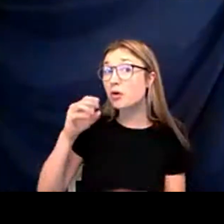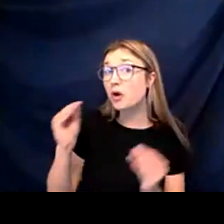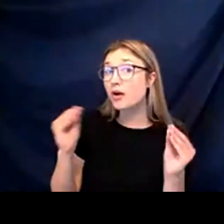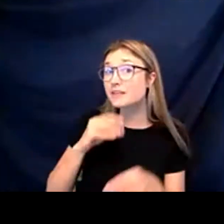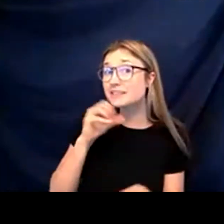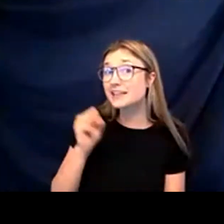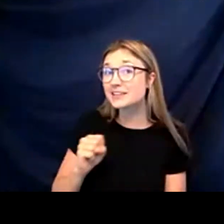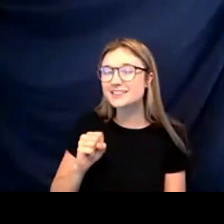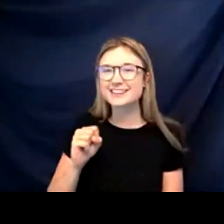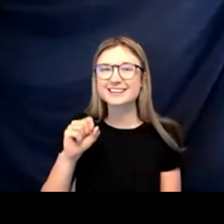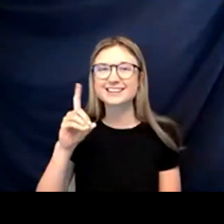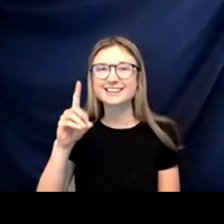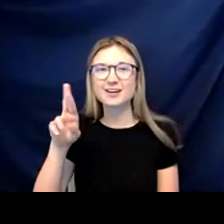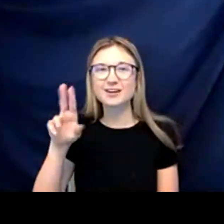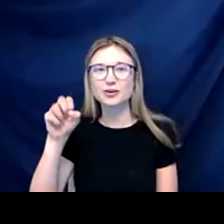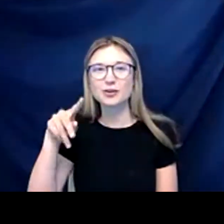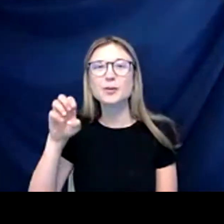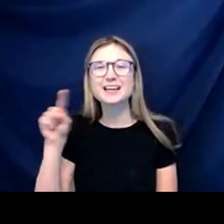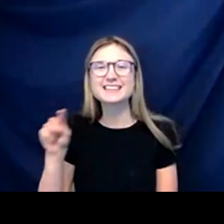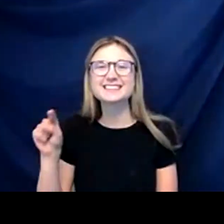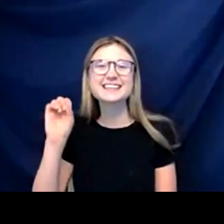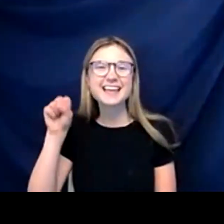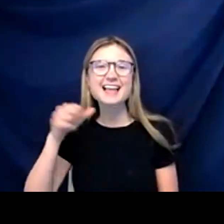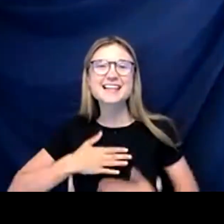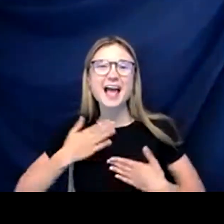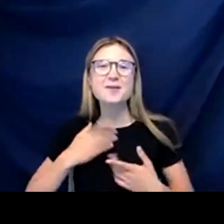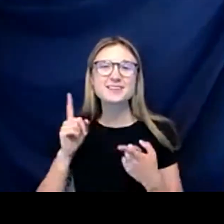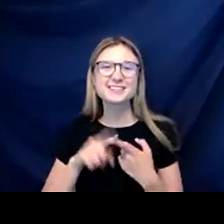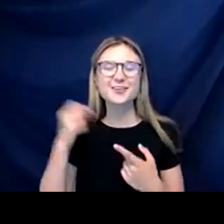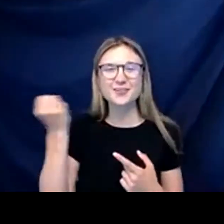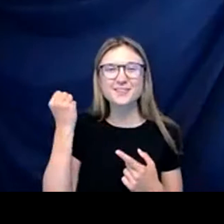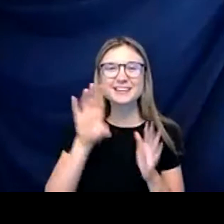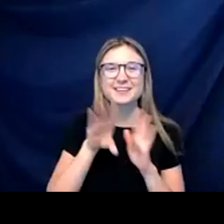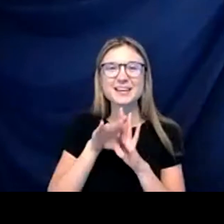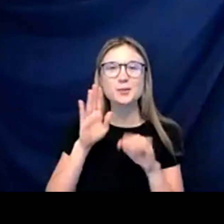happy to. Hold on, let me put myself on camera.